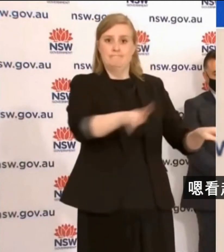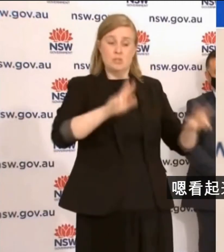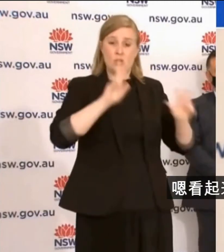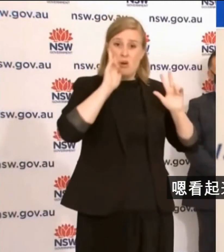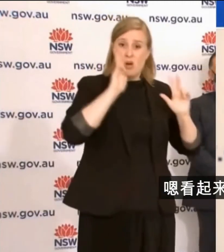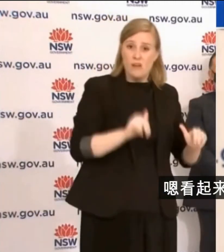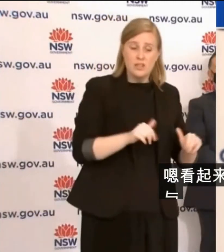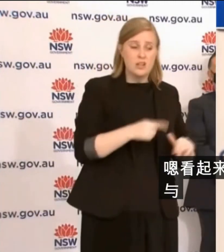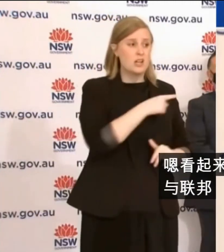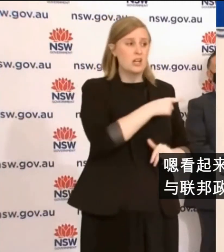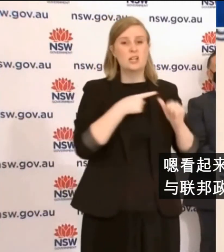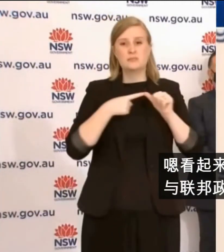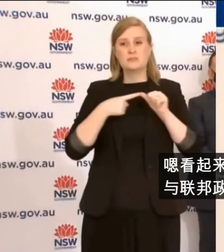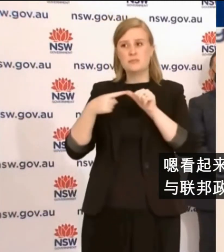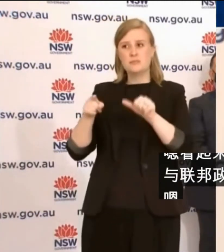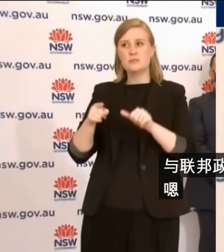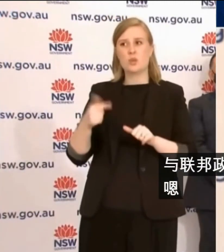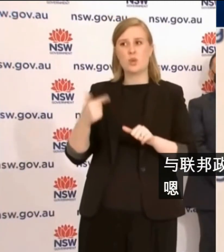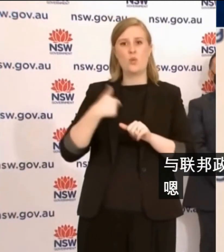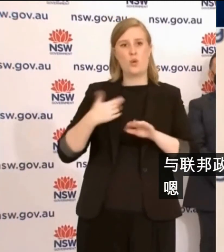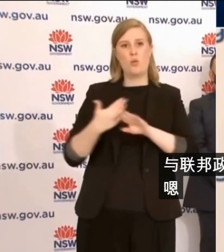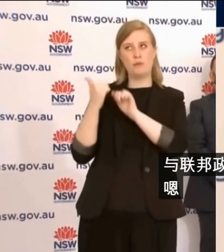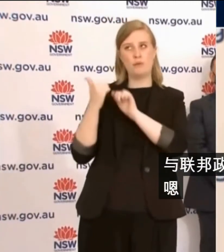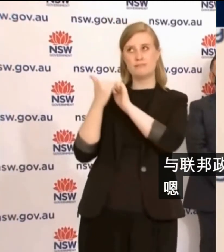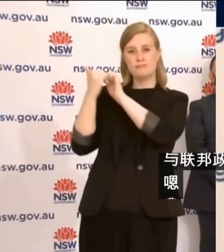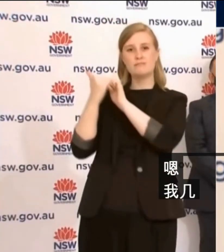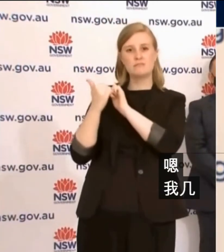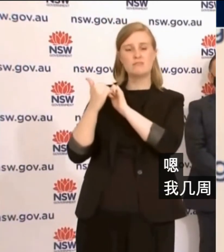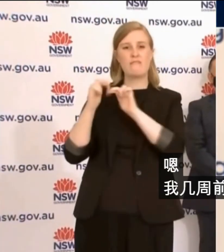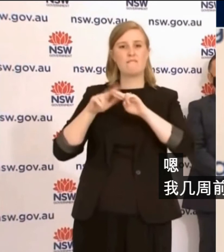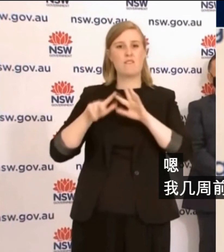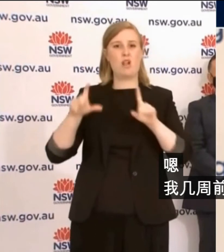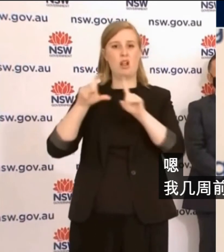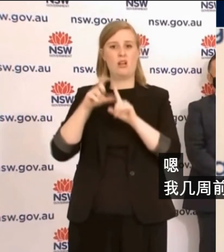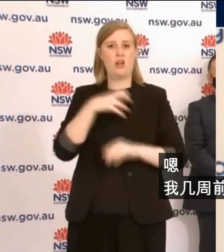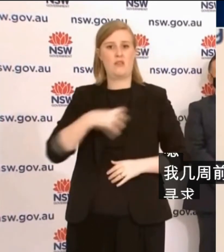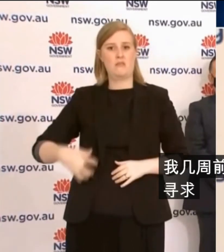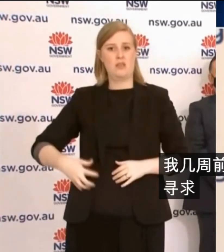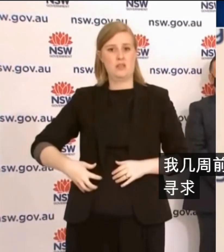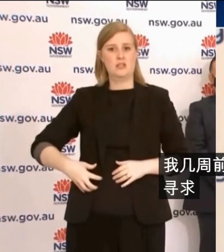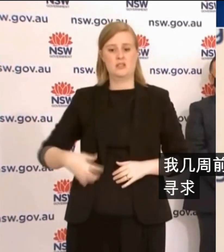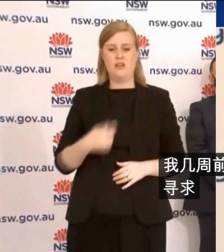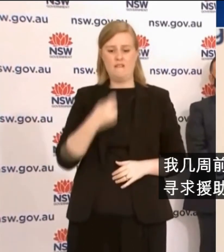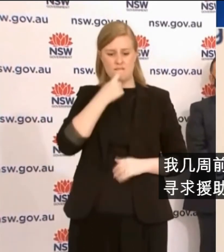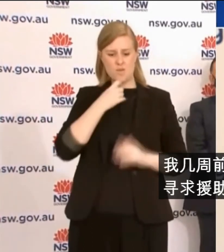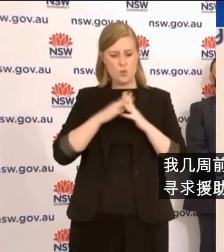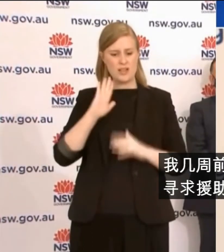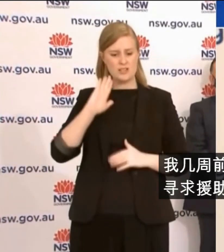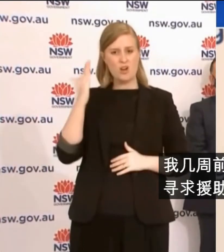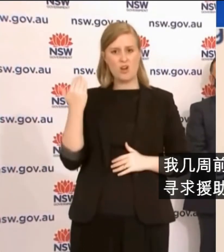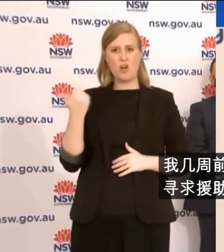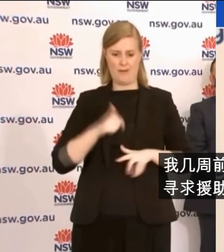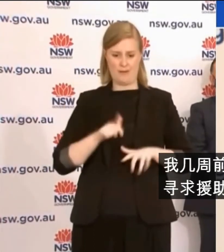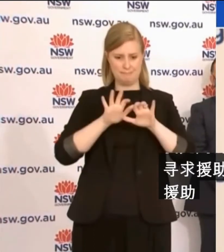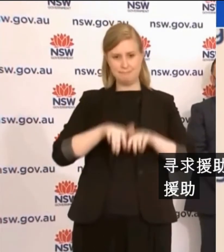Look, we have actually been working quite closely with the federal government. I wrote to Minister Hunt a couple of weeks ago asking for